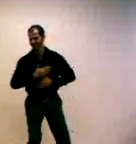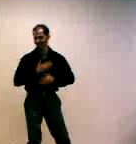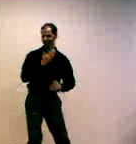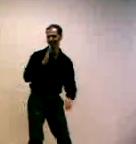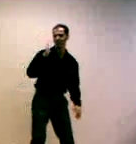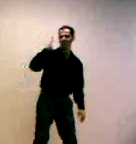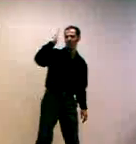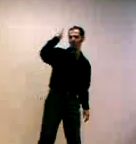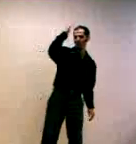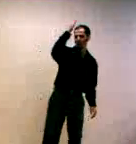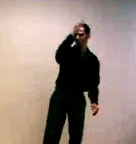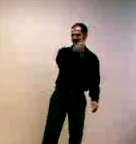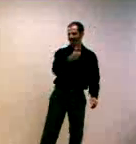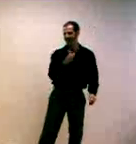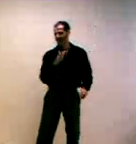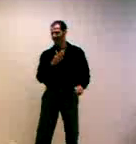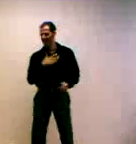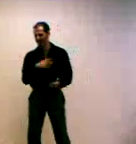All the people